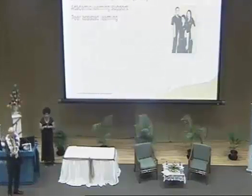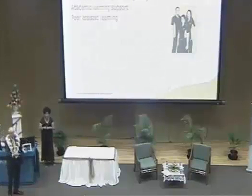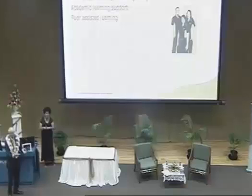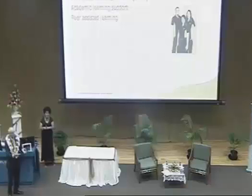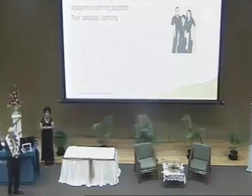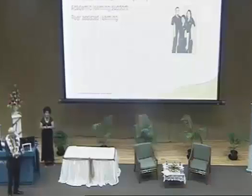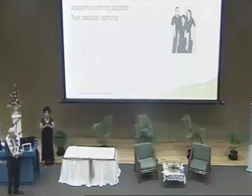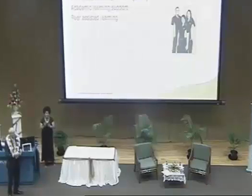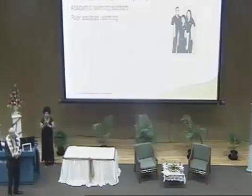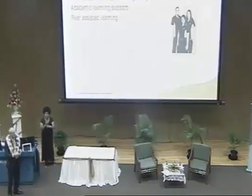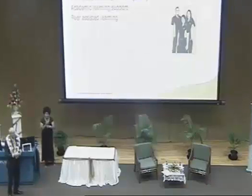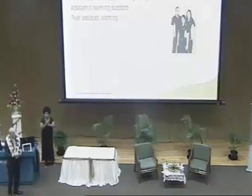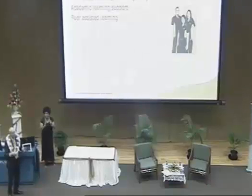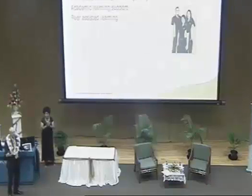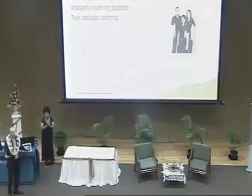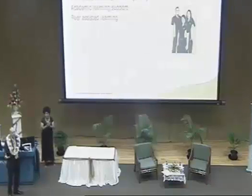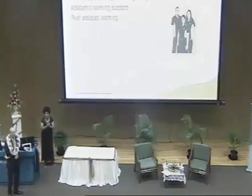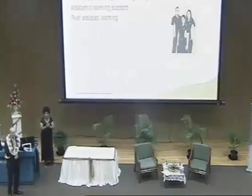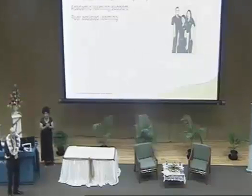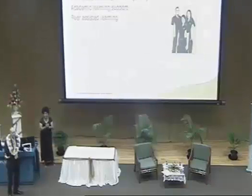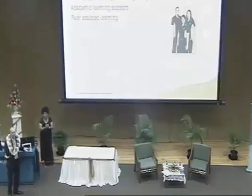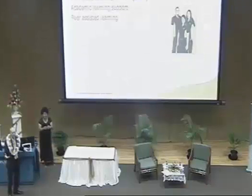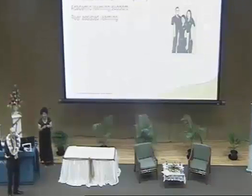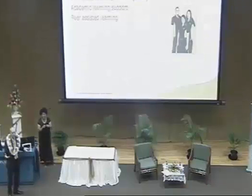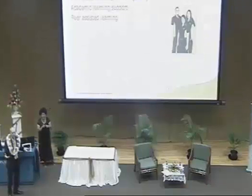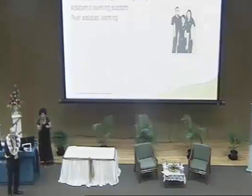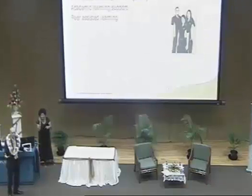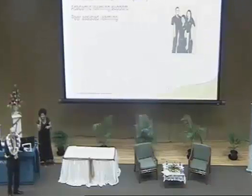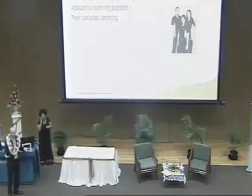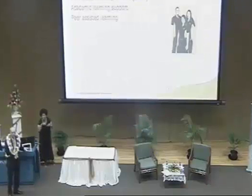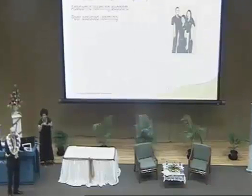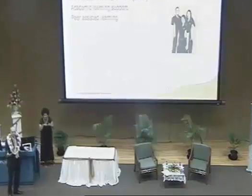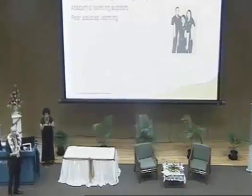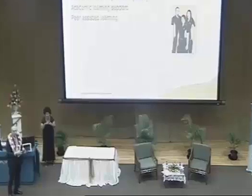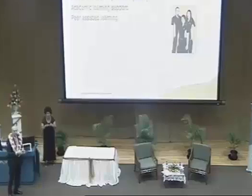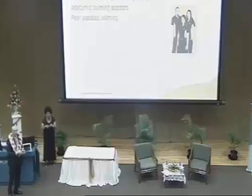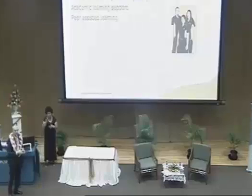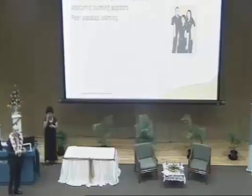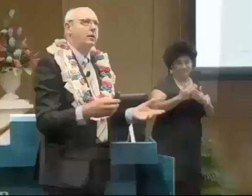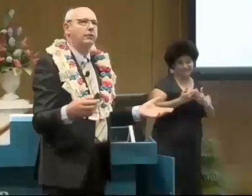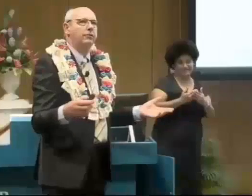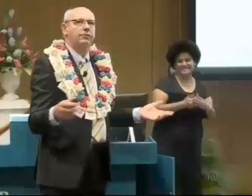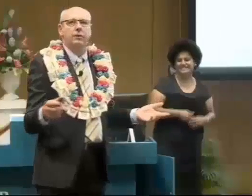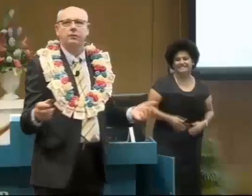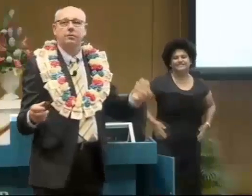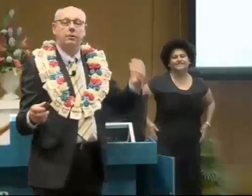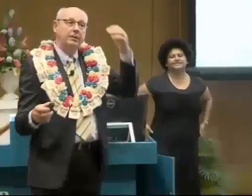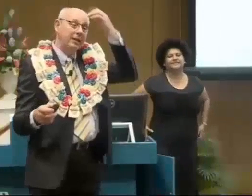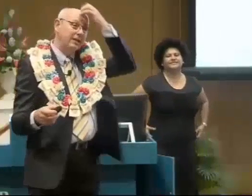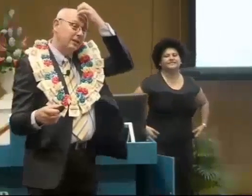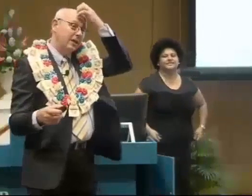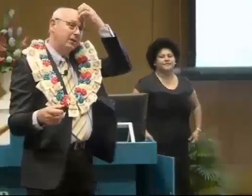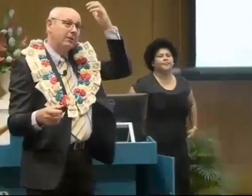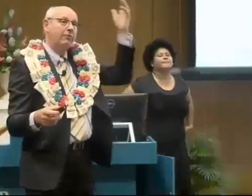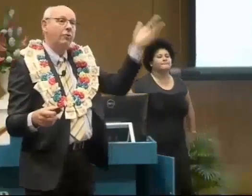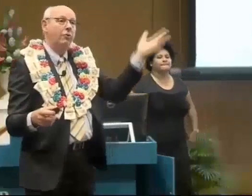through some of the harder concepts of the course, like an extra tutorial for the students if they want it. And we started off probably